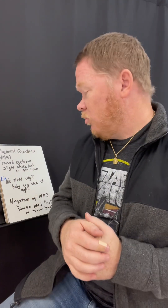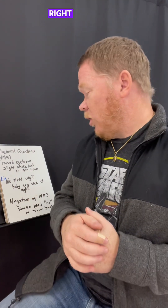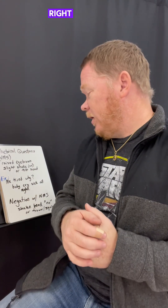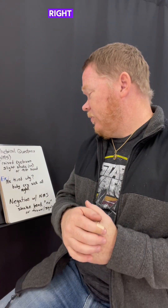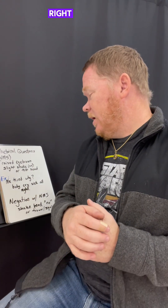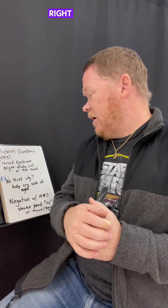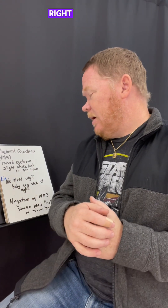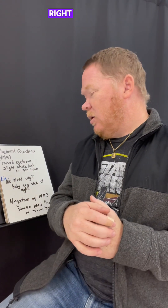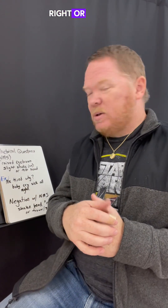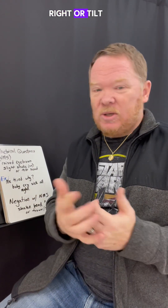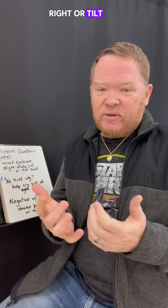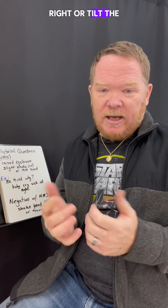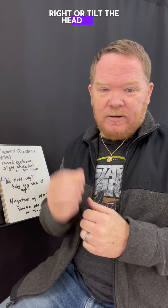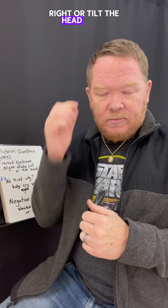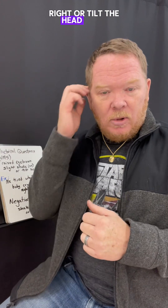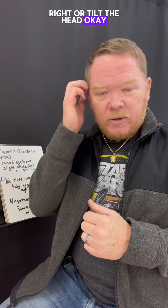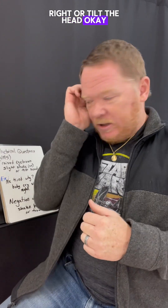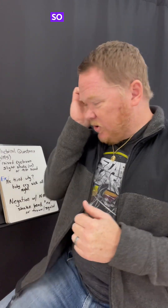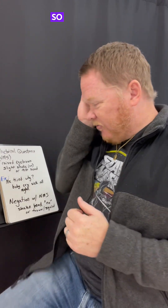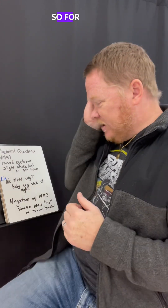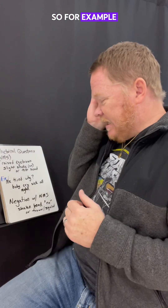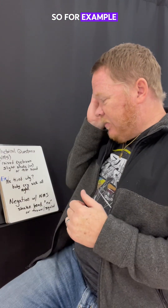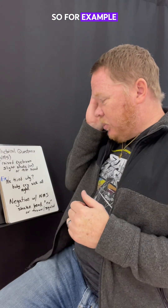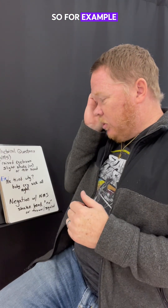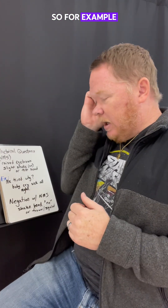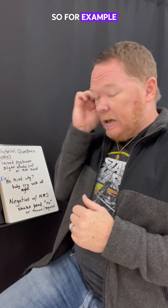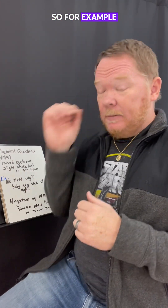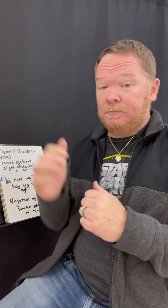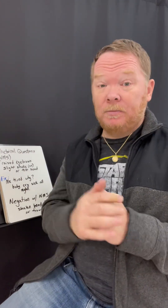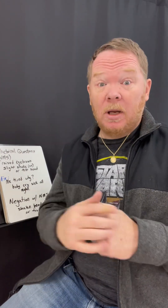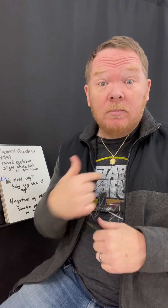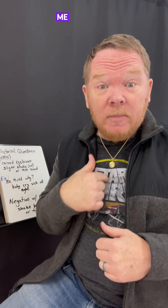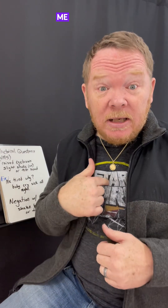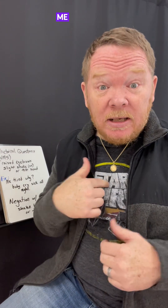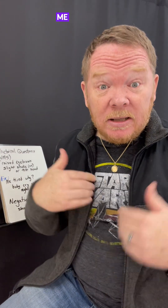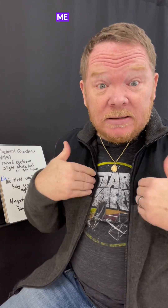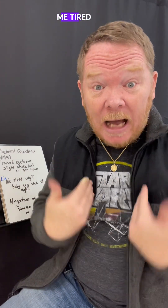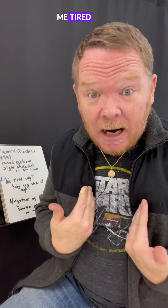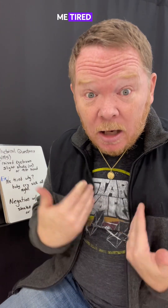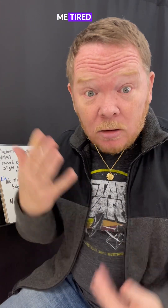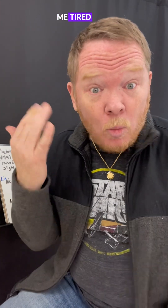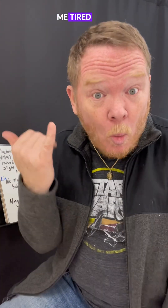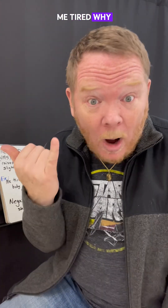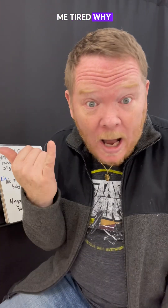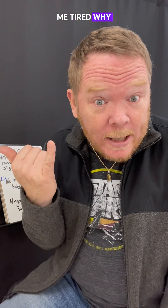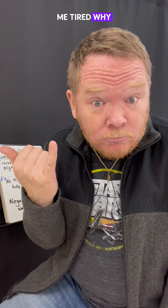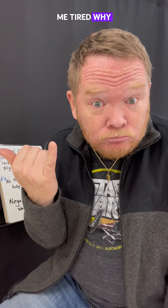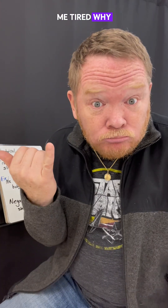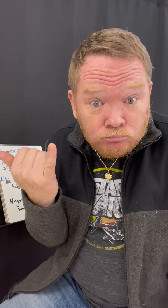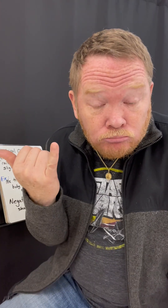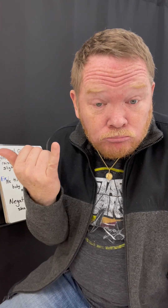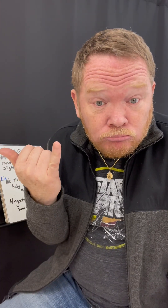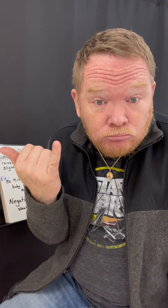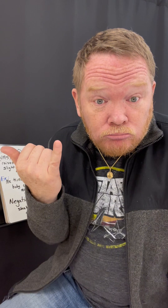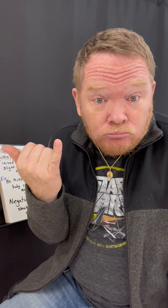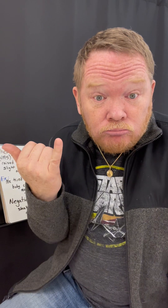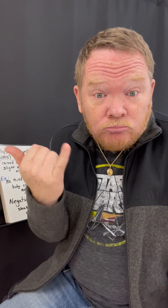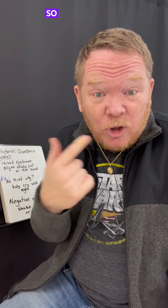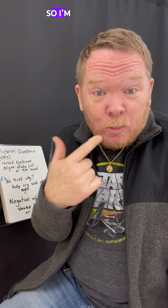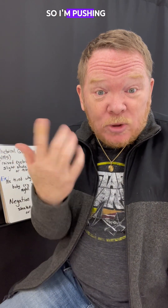Right? Or tilt the head. Okay, so for example, me, tired? Why? So I'm pursing the